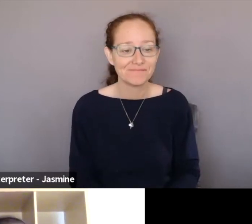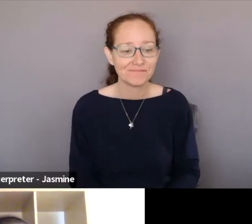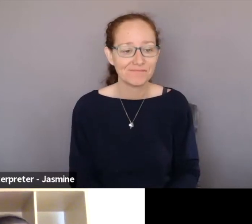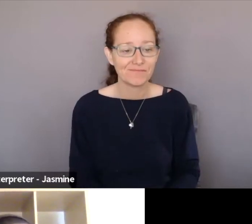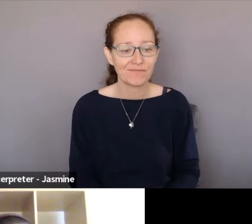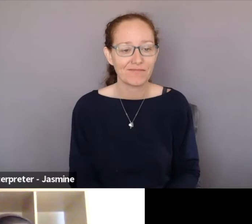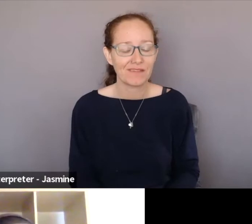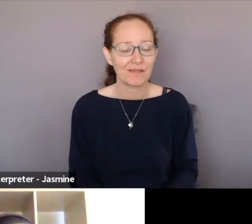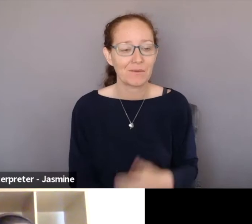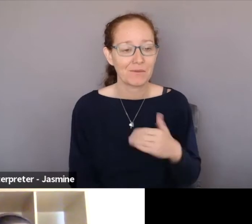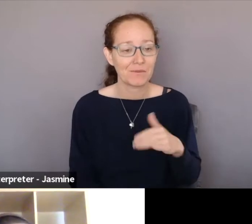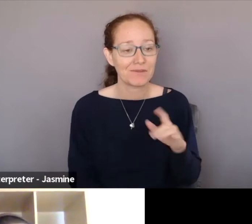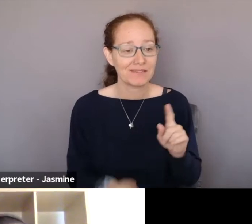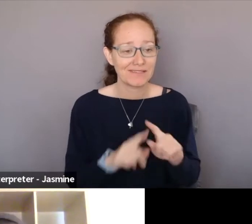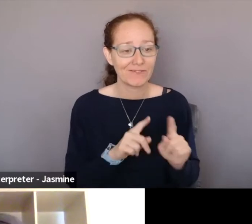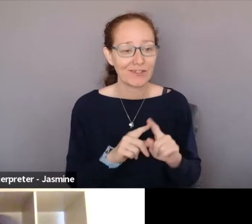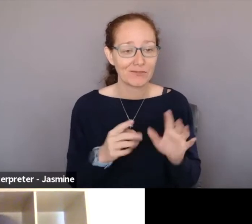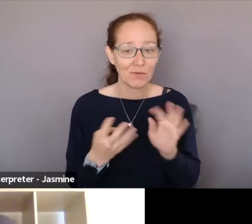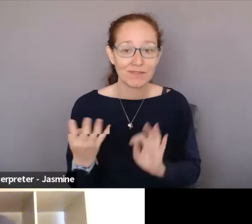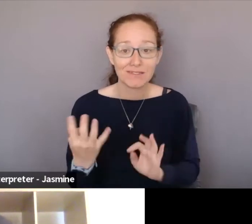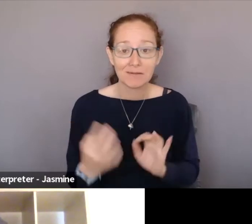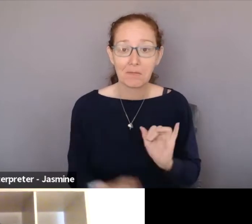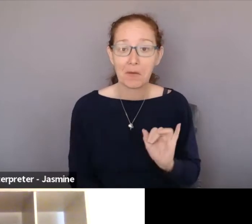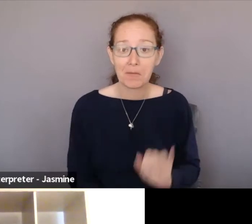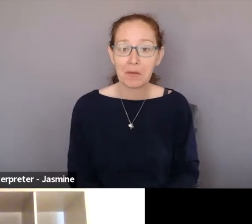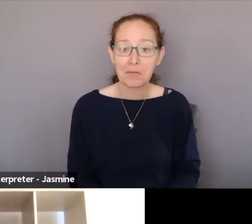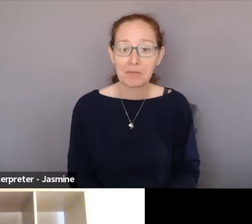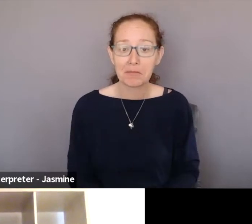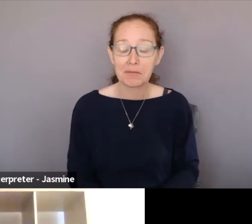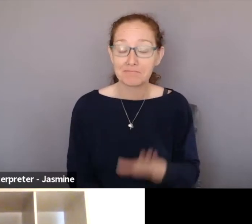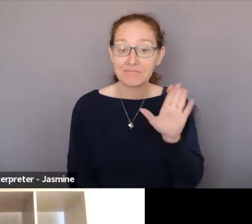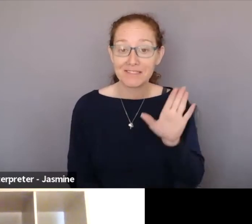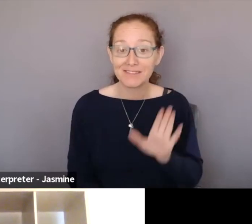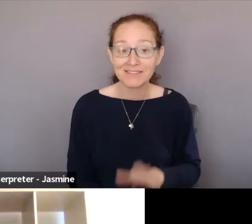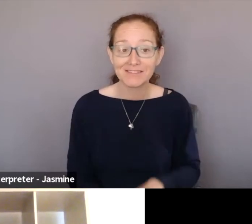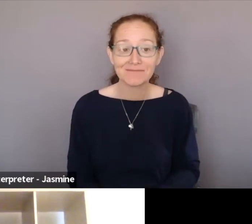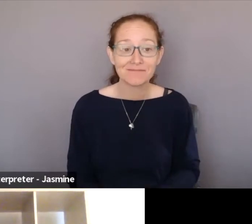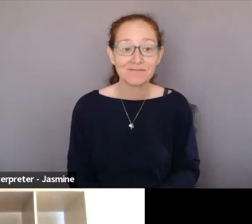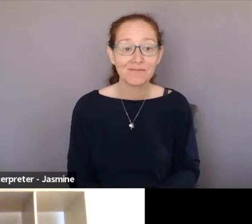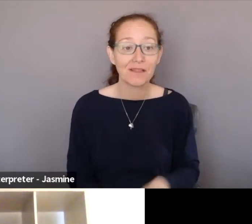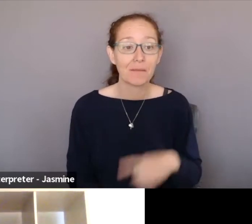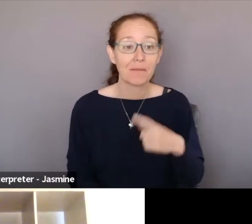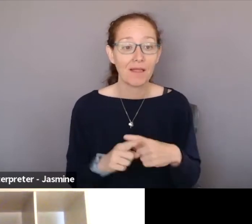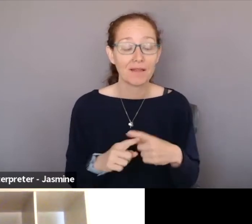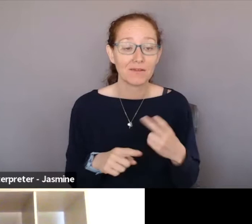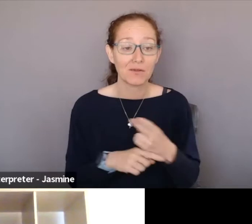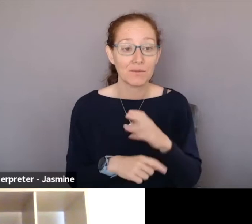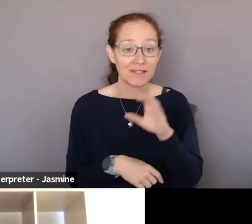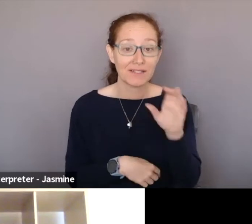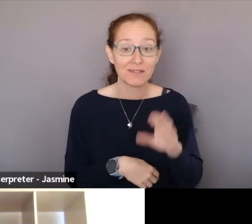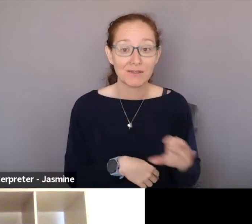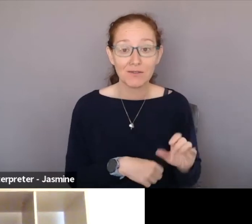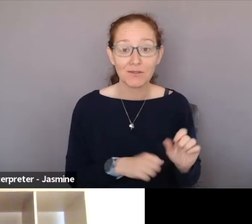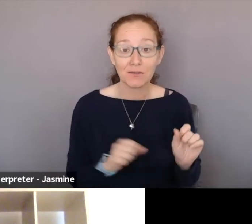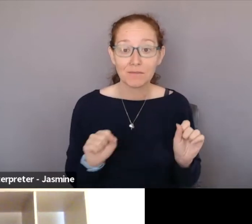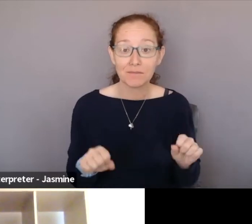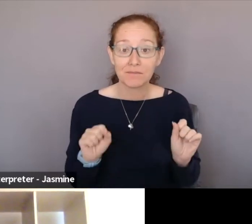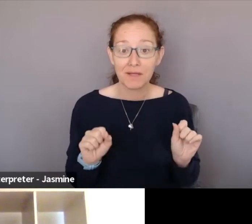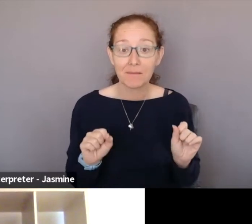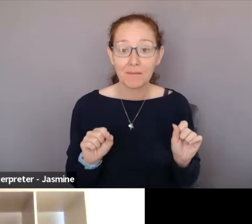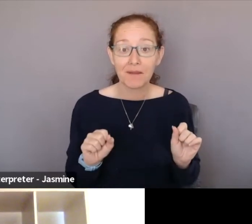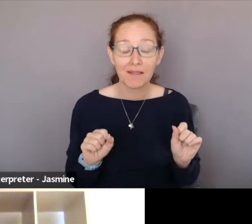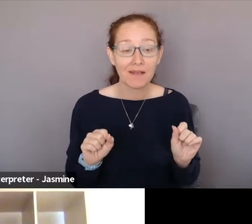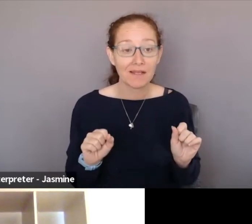choices made, right? Excellent. Just and excellent use of Zoom capabilities since we can't